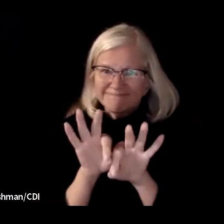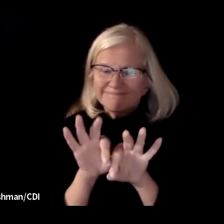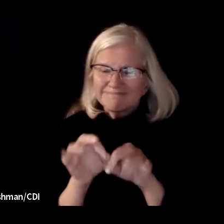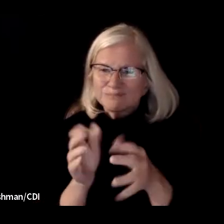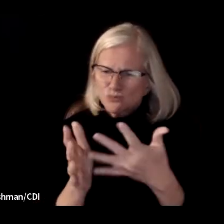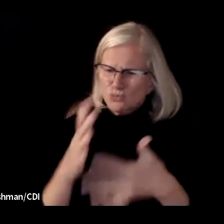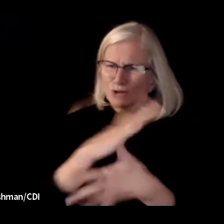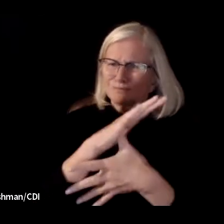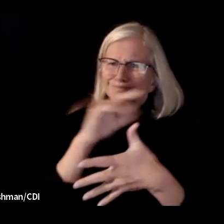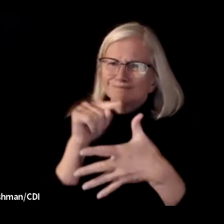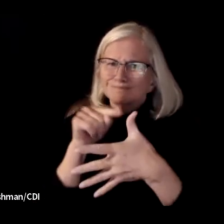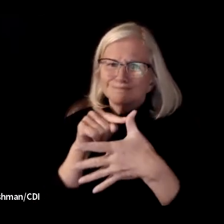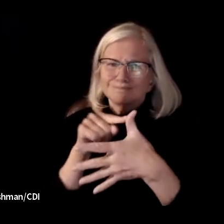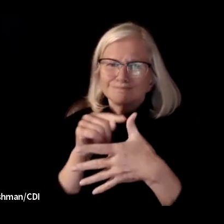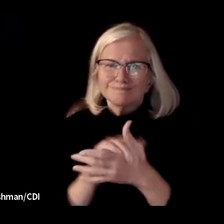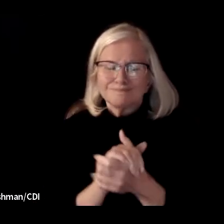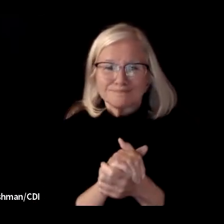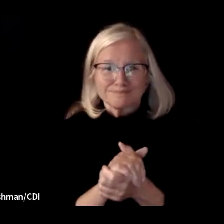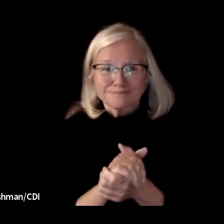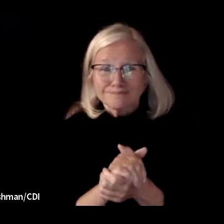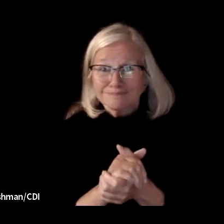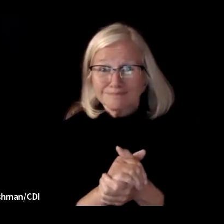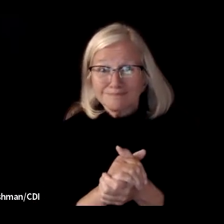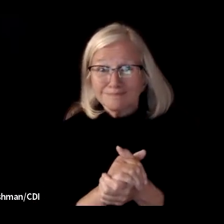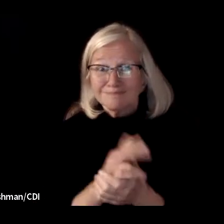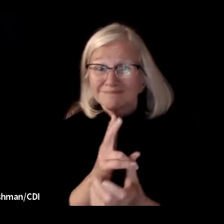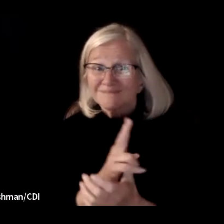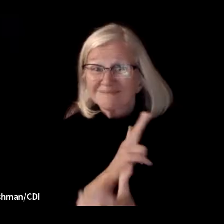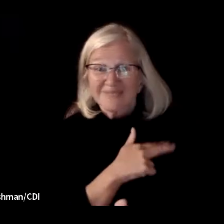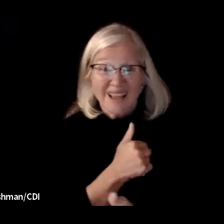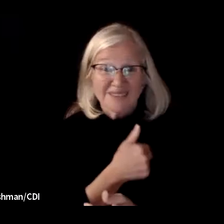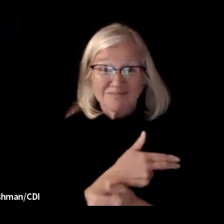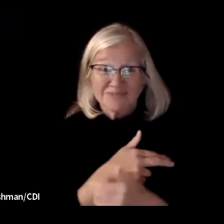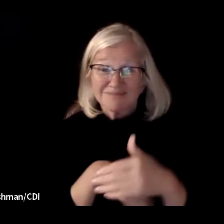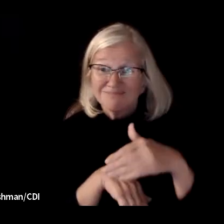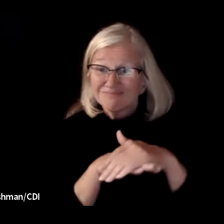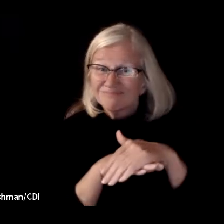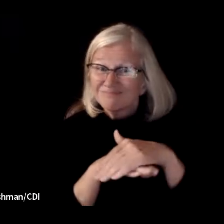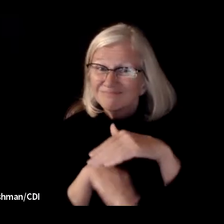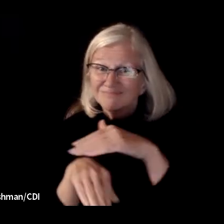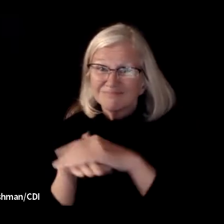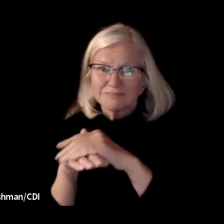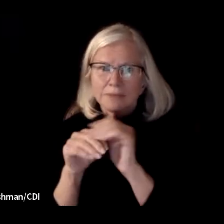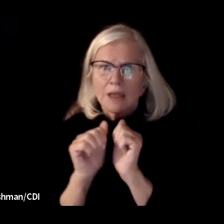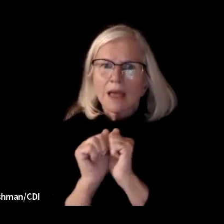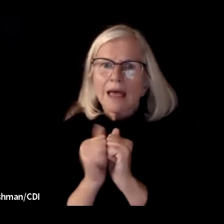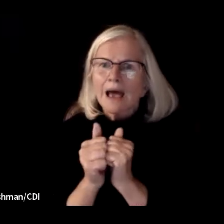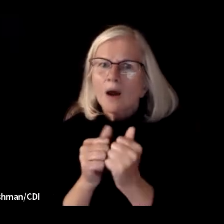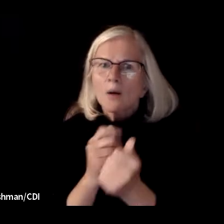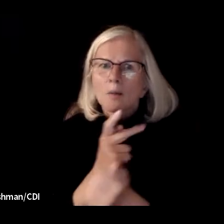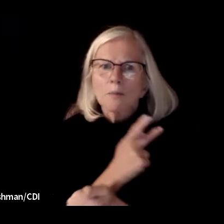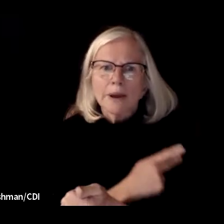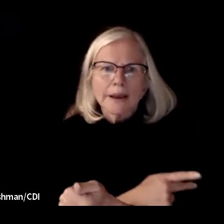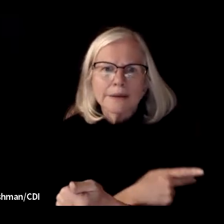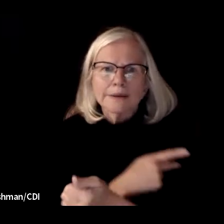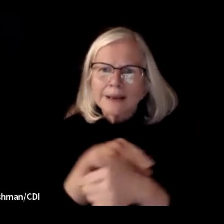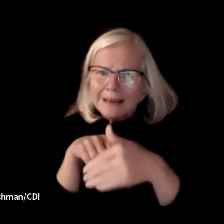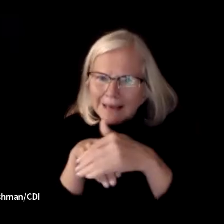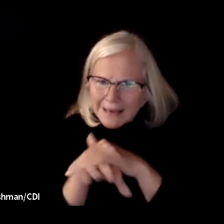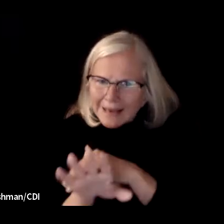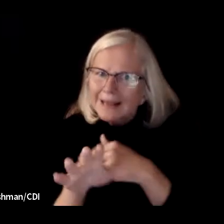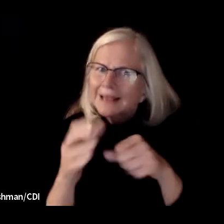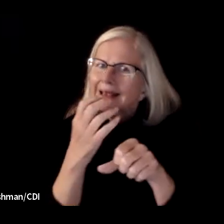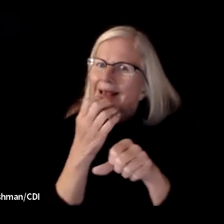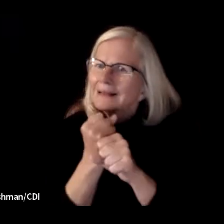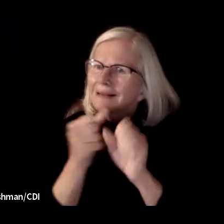that happens amongst all of the hospitals across the state to ensure that patients get where they need to be and are taken care of as